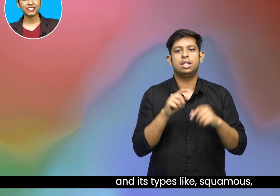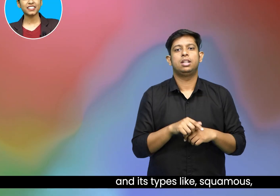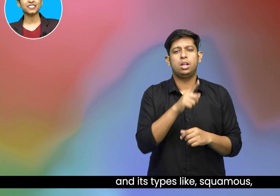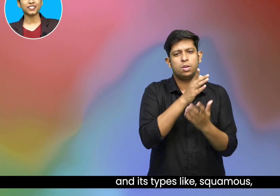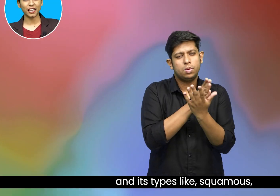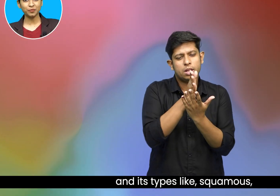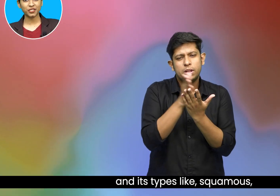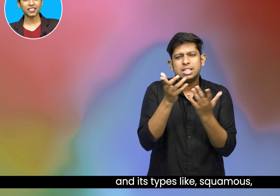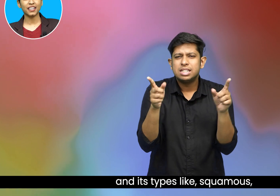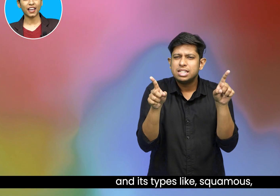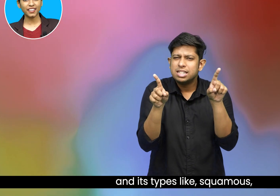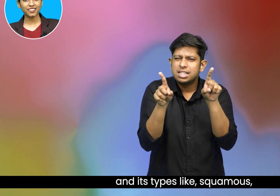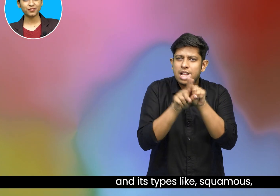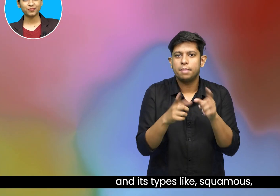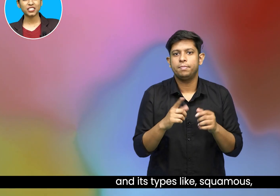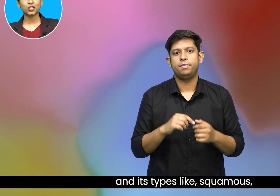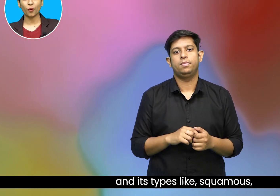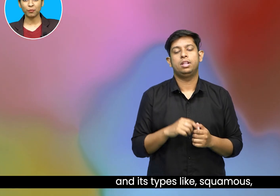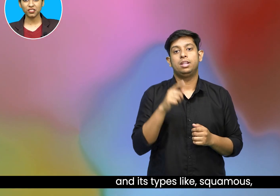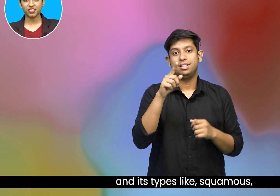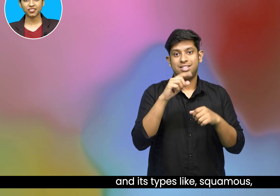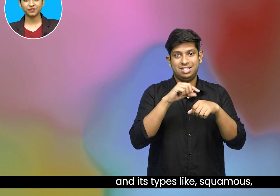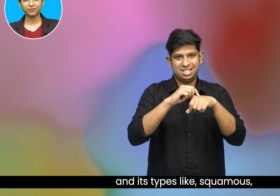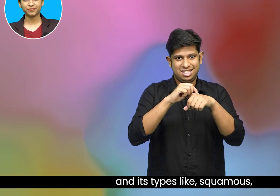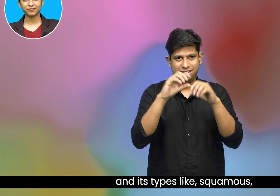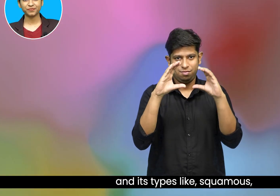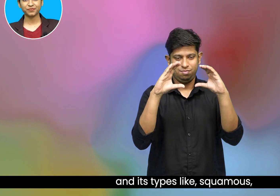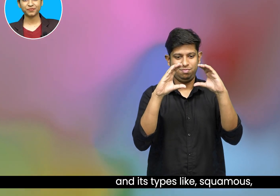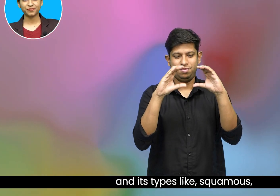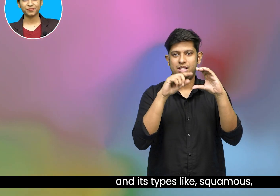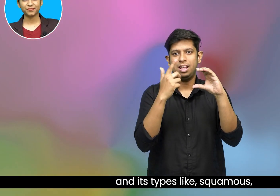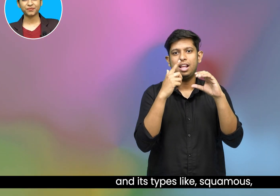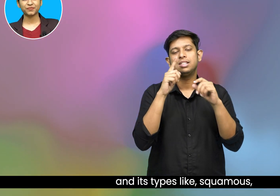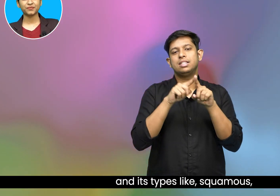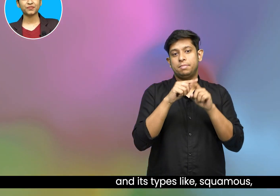and its types like squamous,